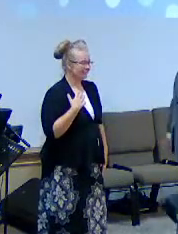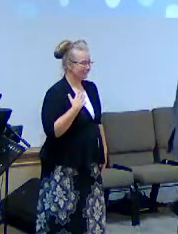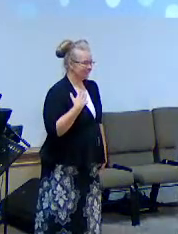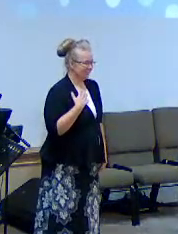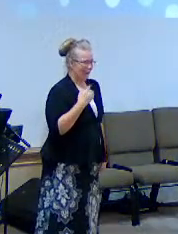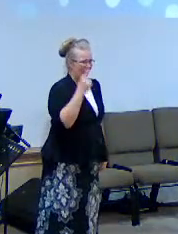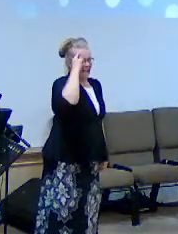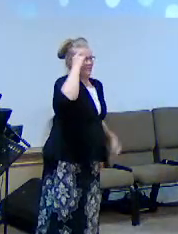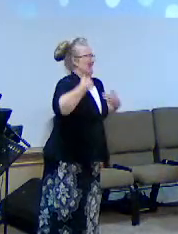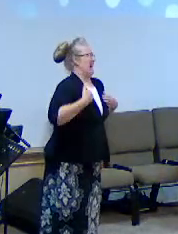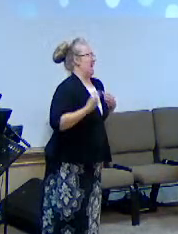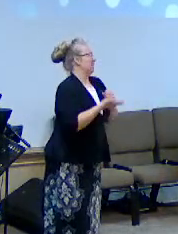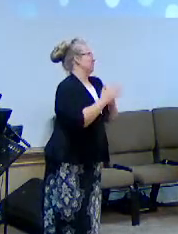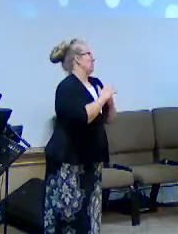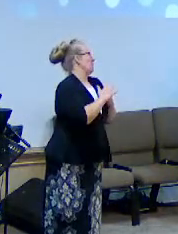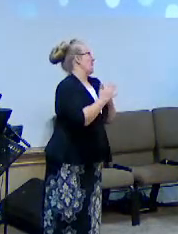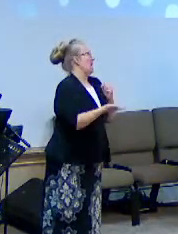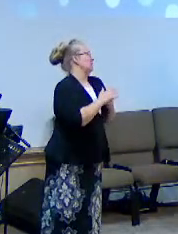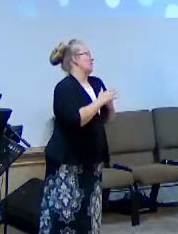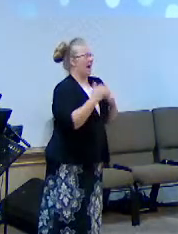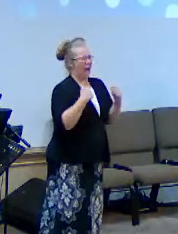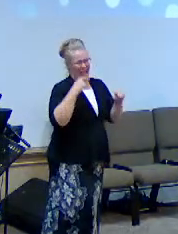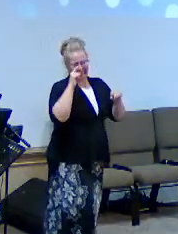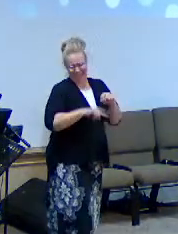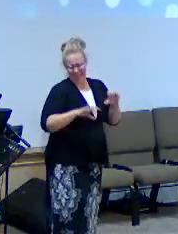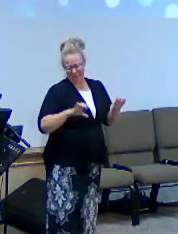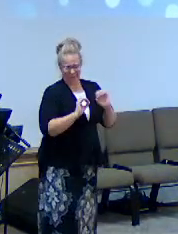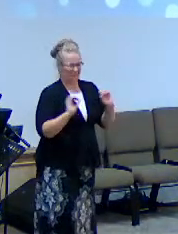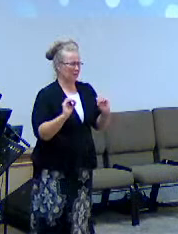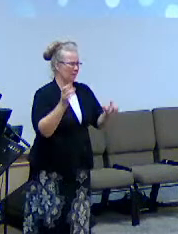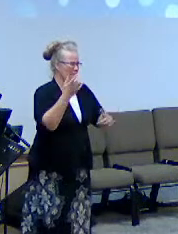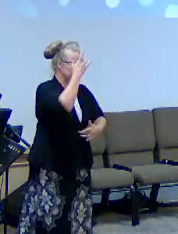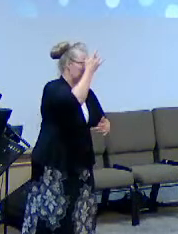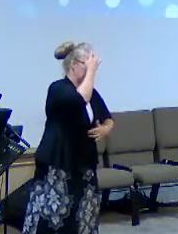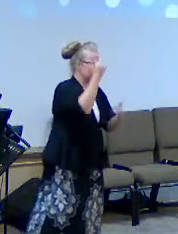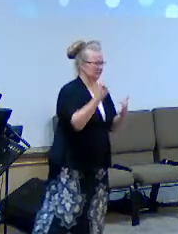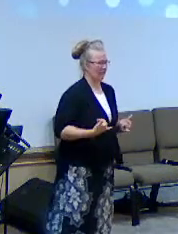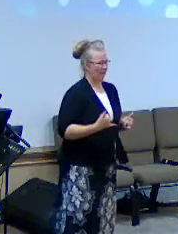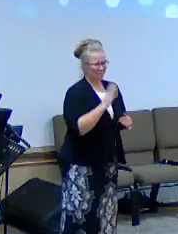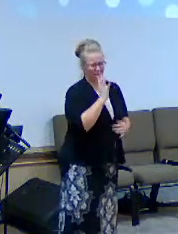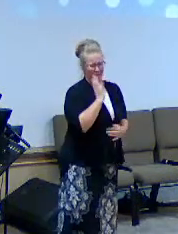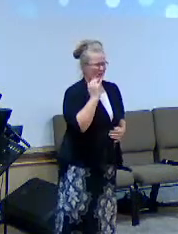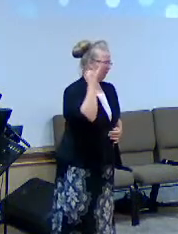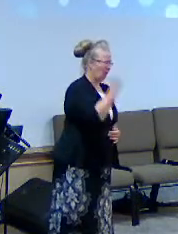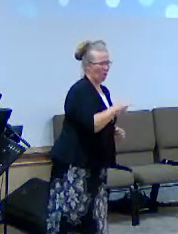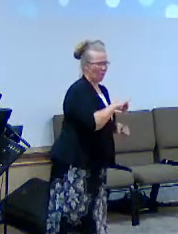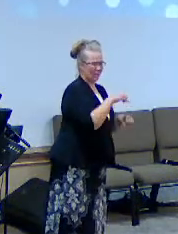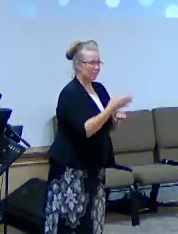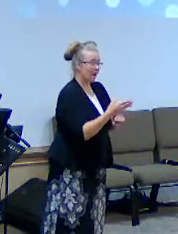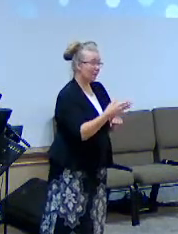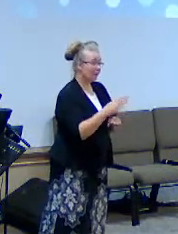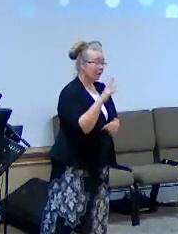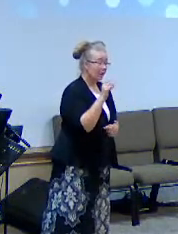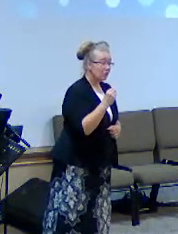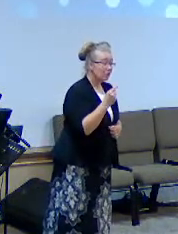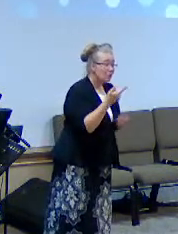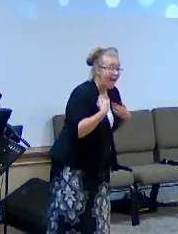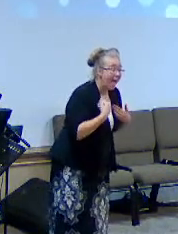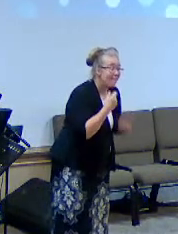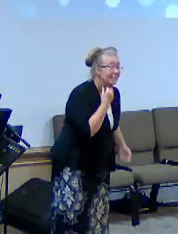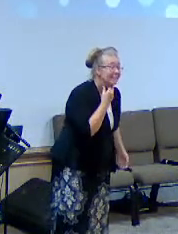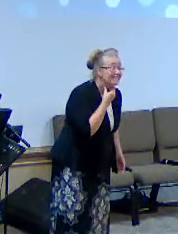I think I got Rona. I got Corona. I can't do nothing. I'm going to call my job. And you've just got a tingle on your